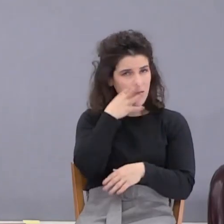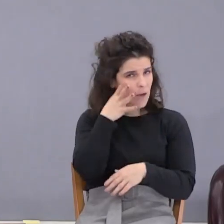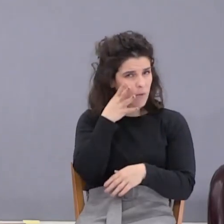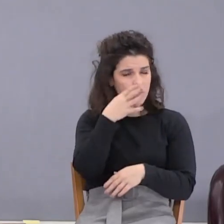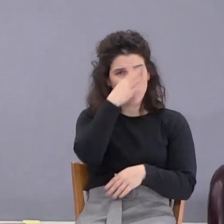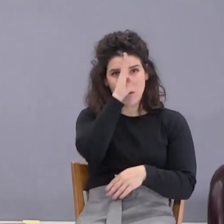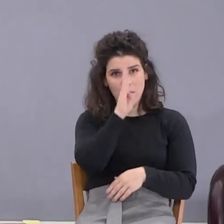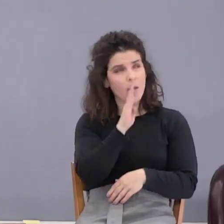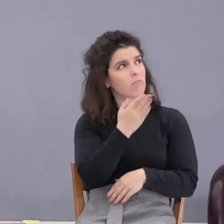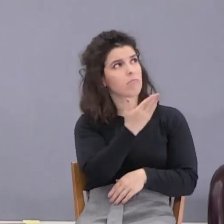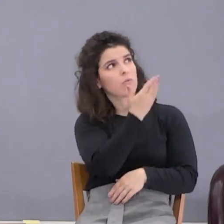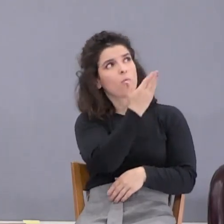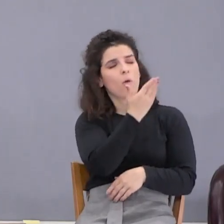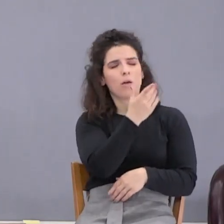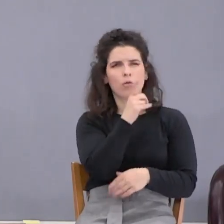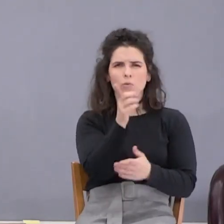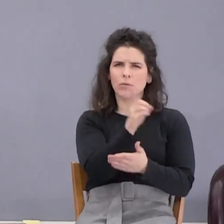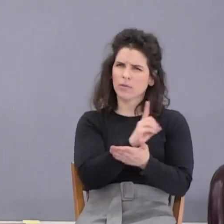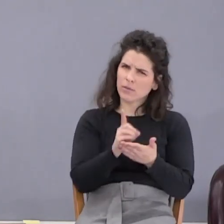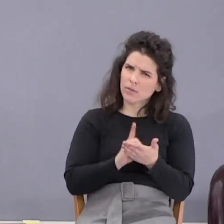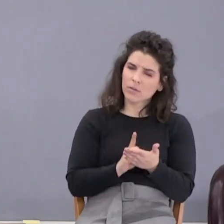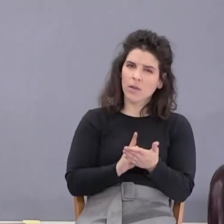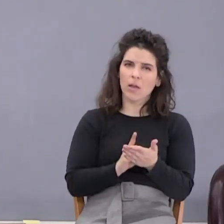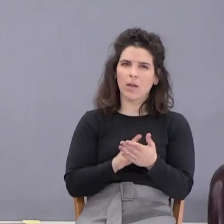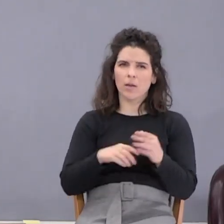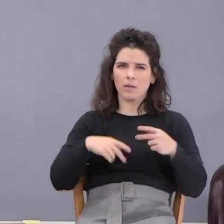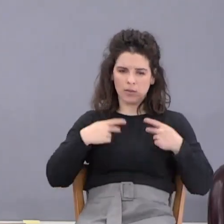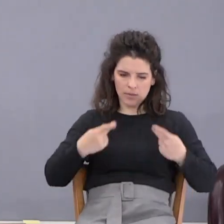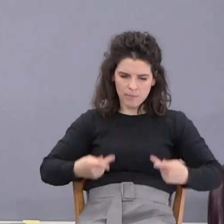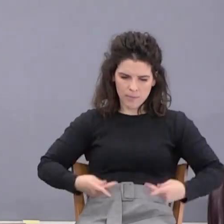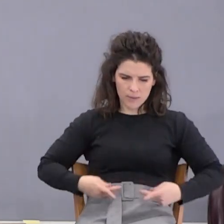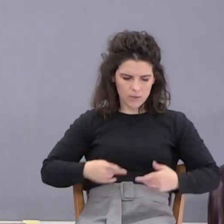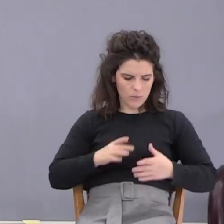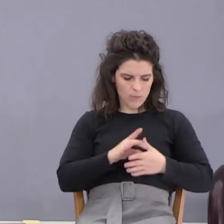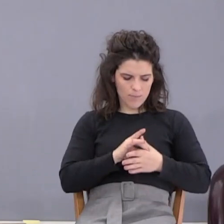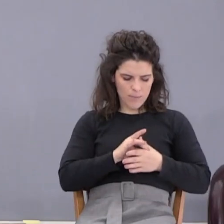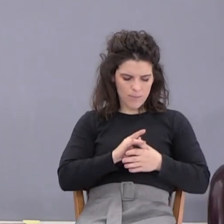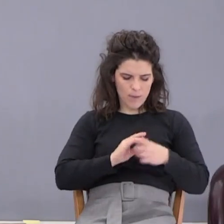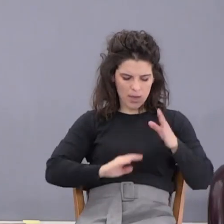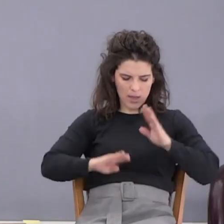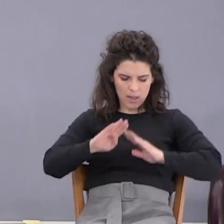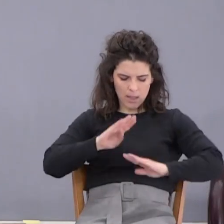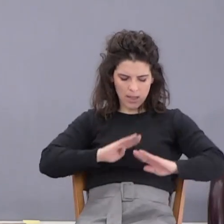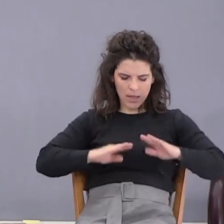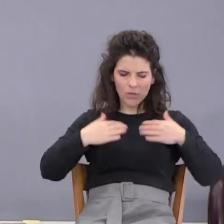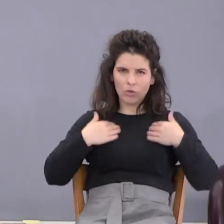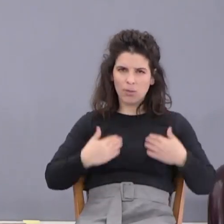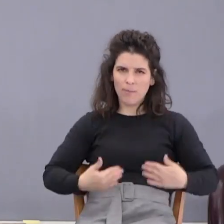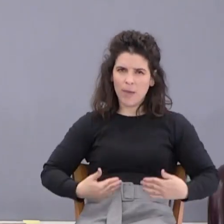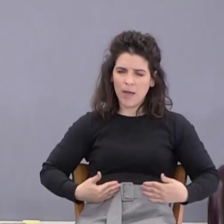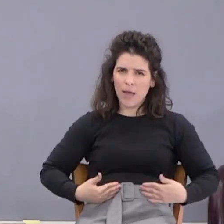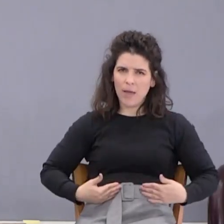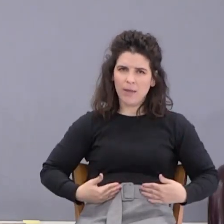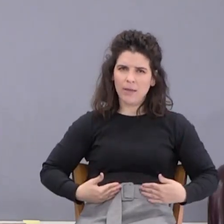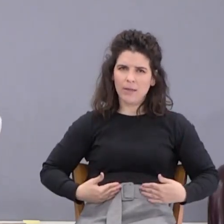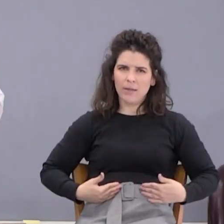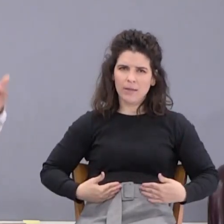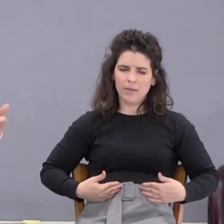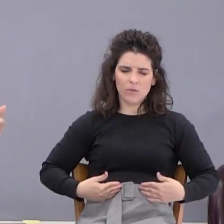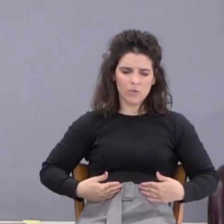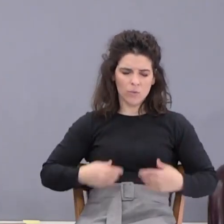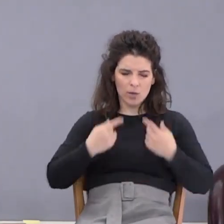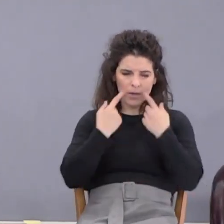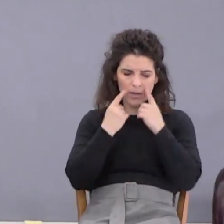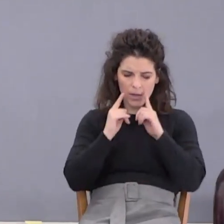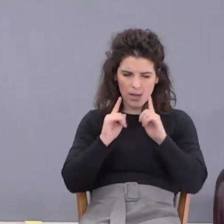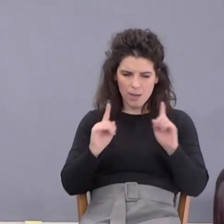God is the one who designed the physical, fleshly, biological body to carry